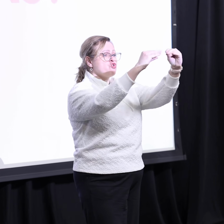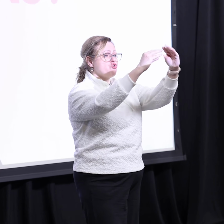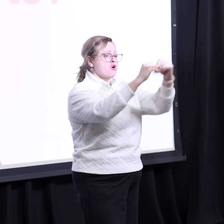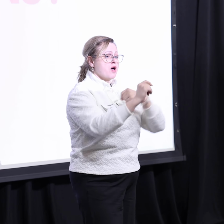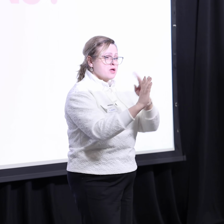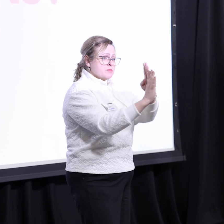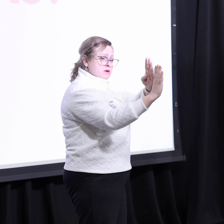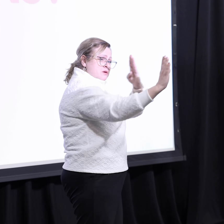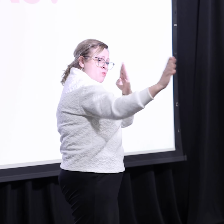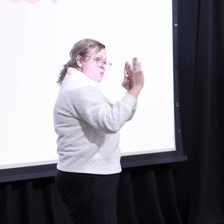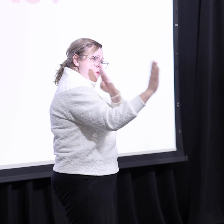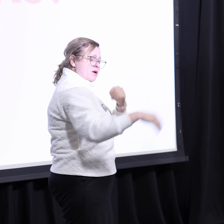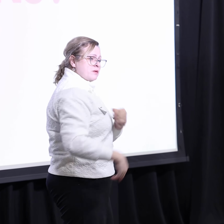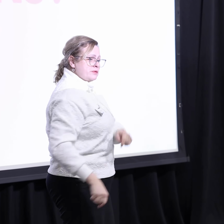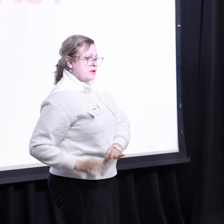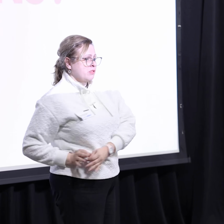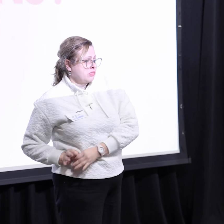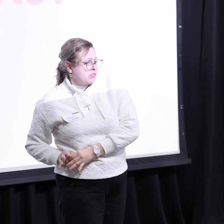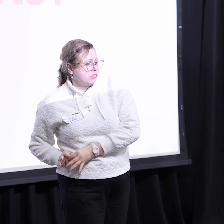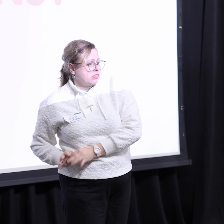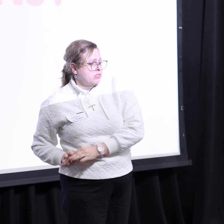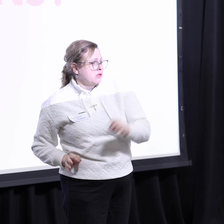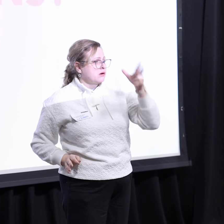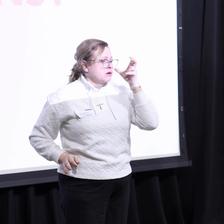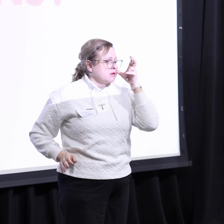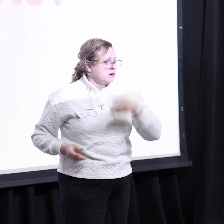And I opted to switch schools,